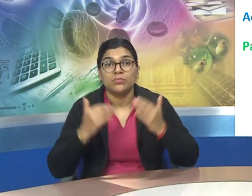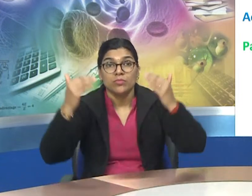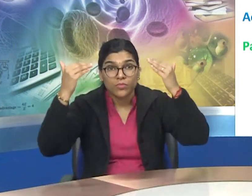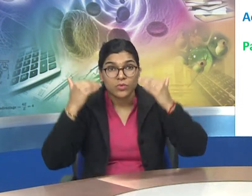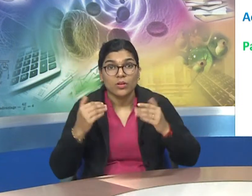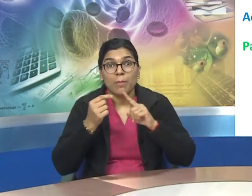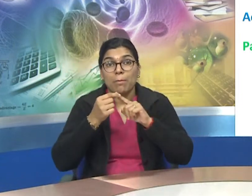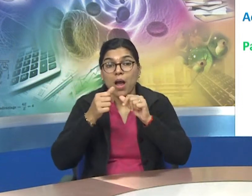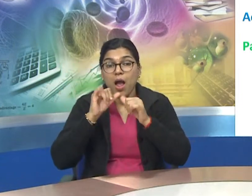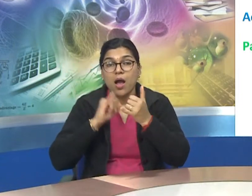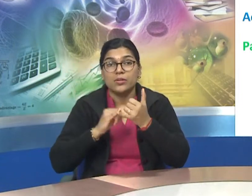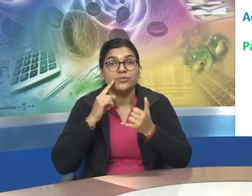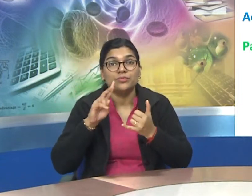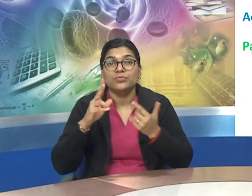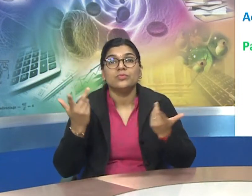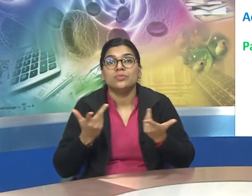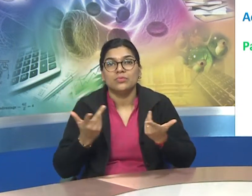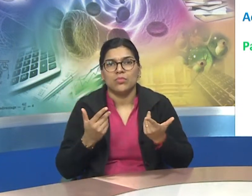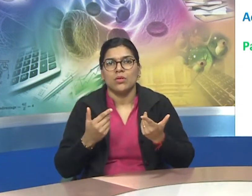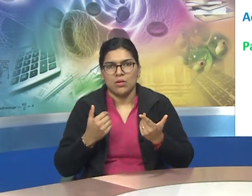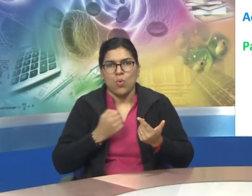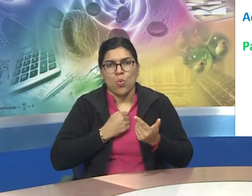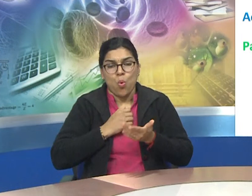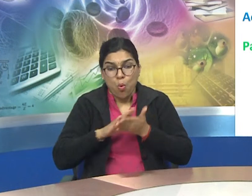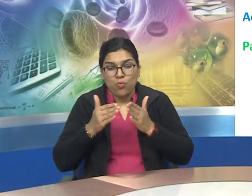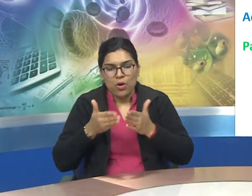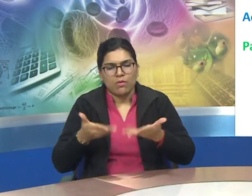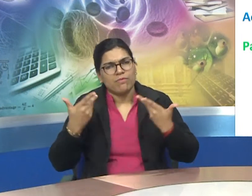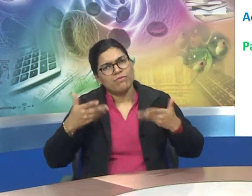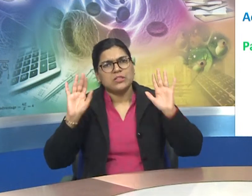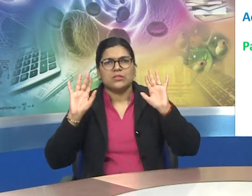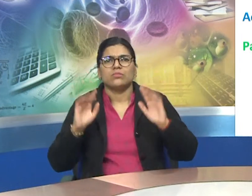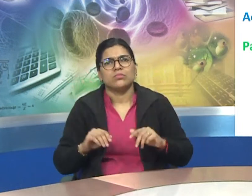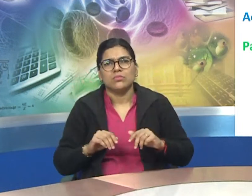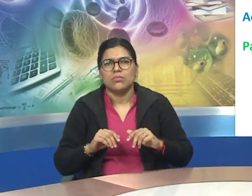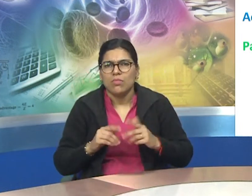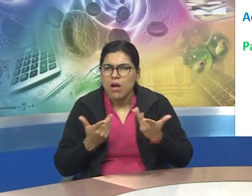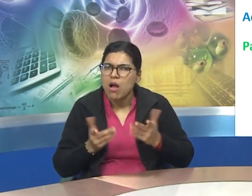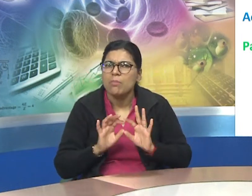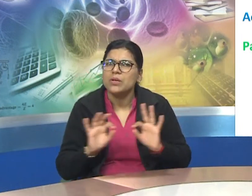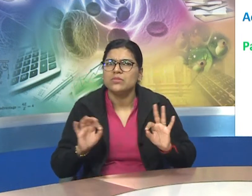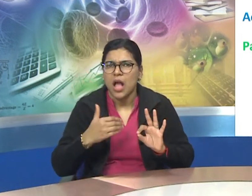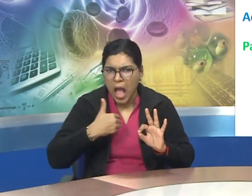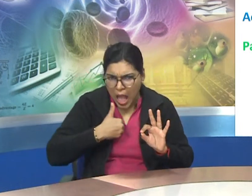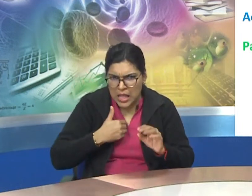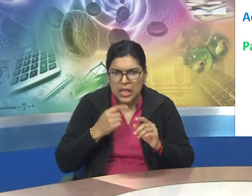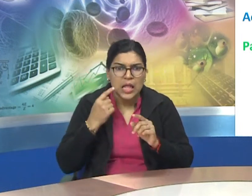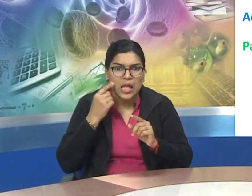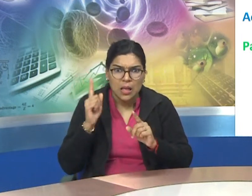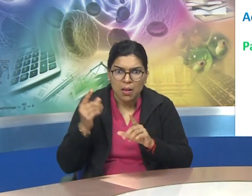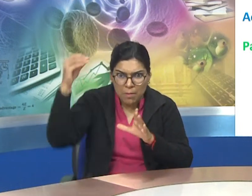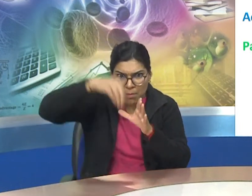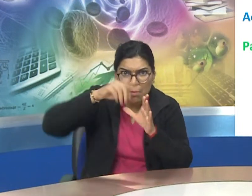my homework, and its passive statement is, my homework is done.